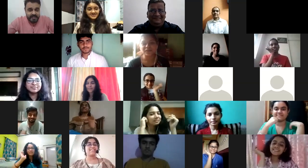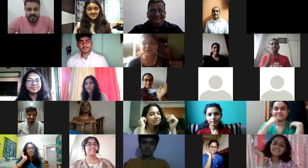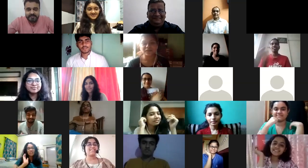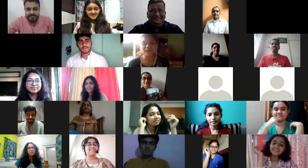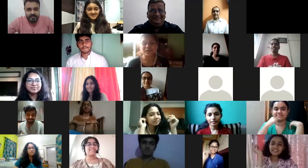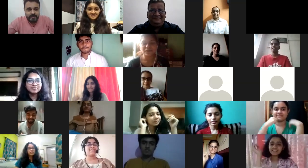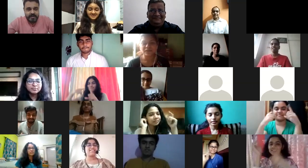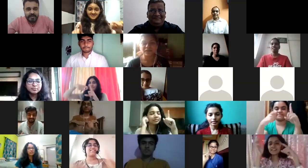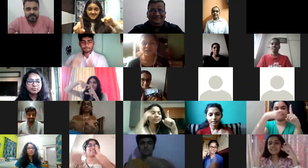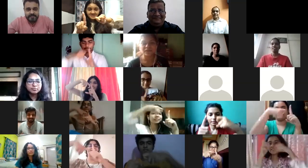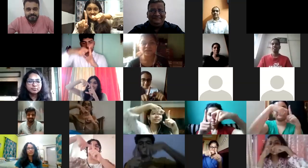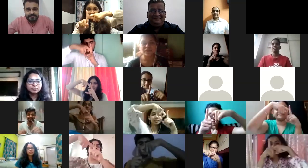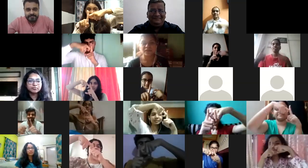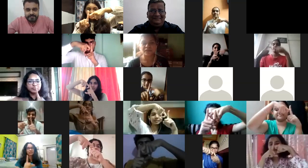K. K for kite.